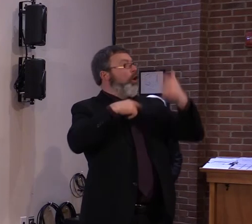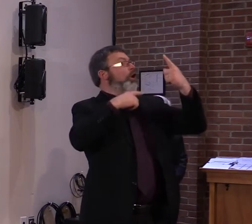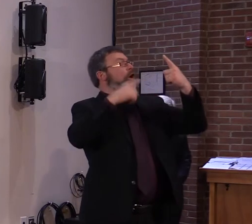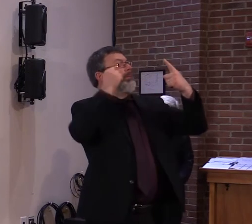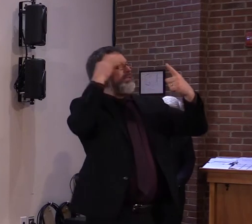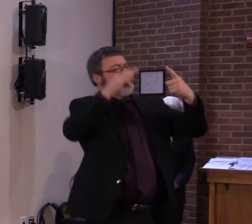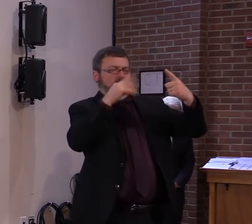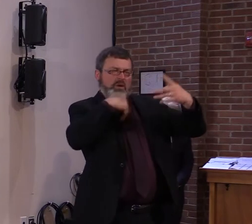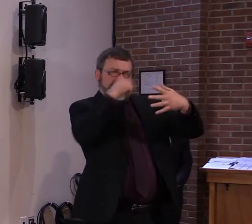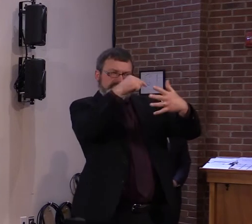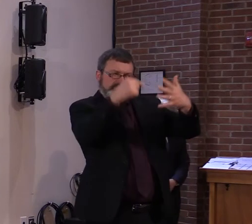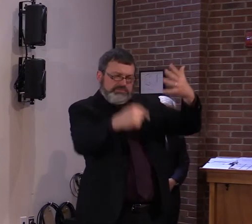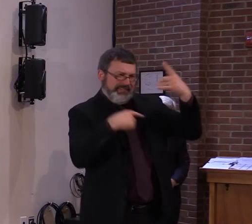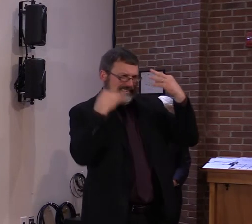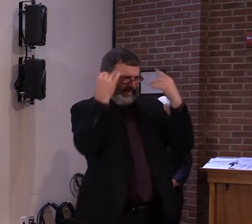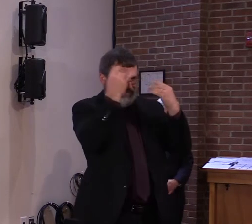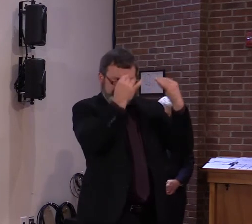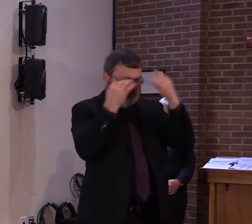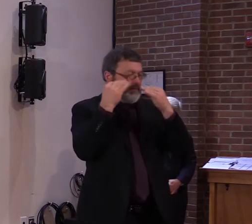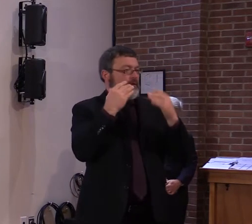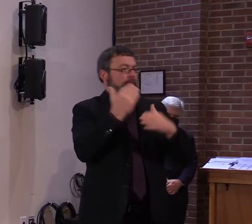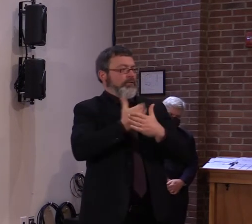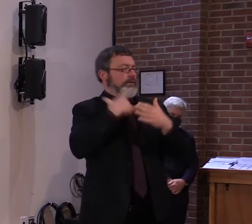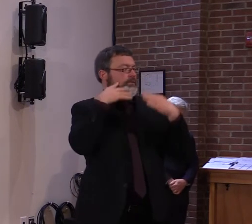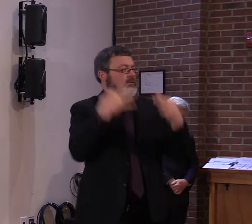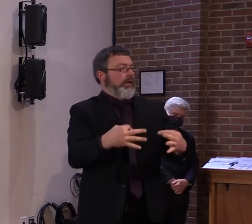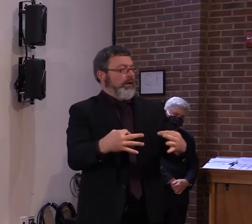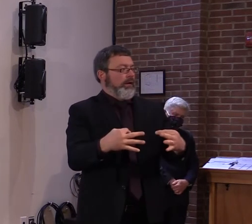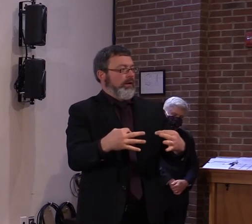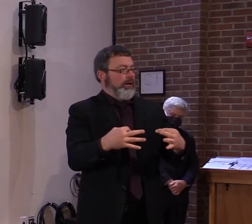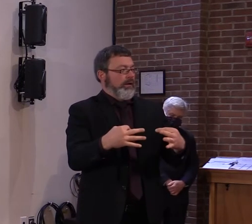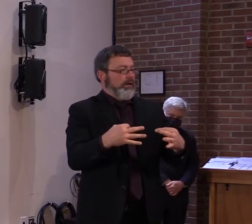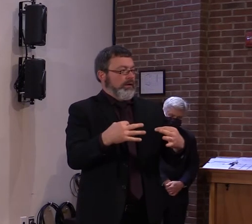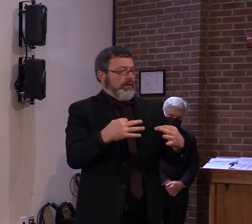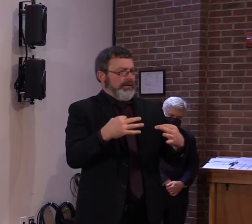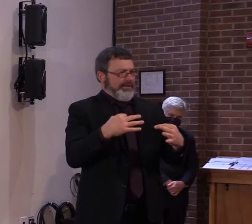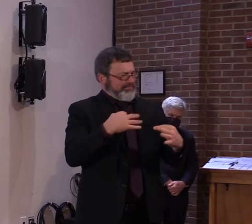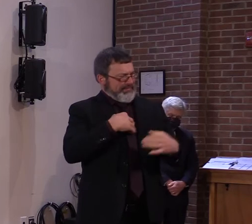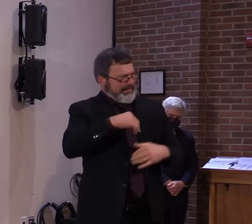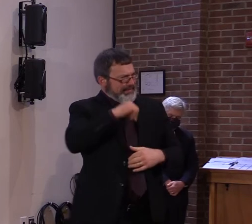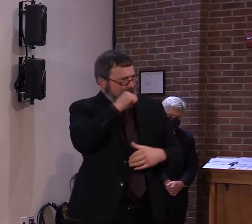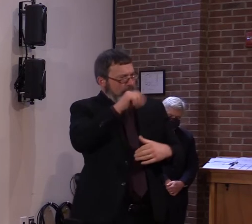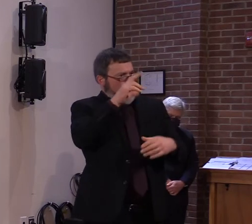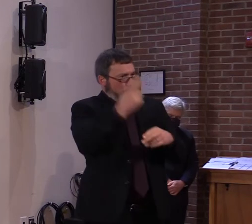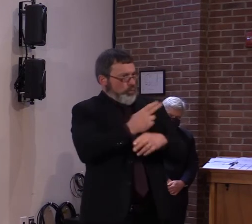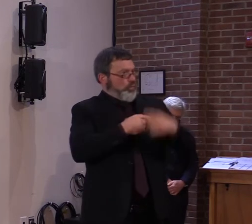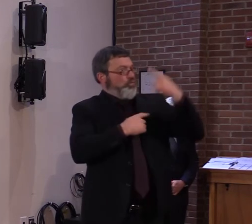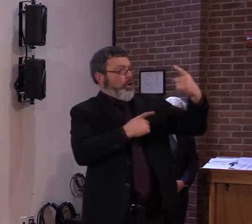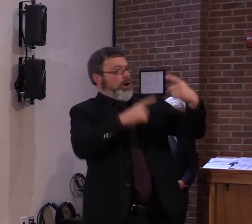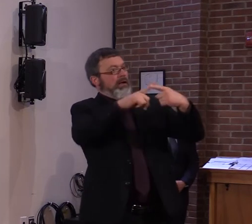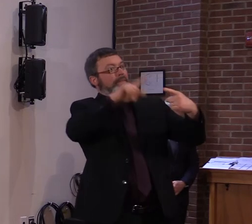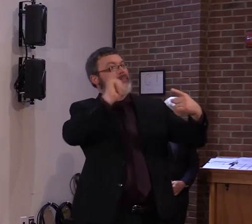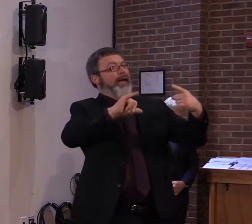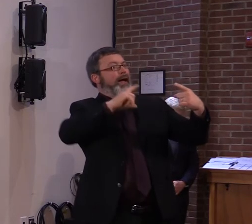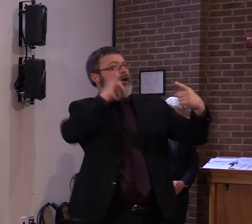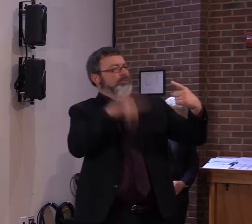rate for the schools. And it would be schools amongst all other sectors of society.